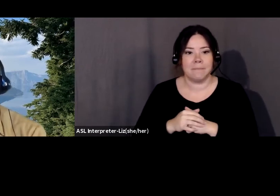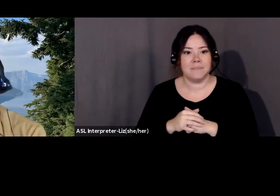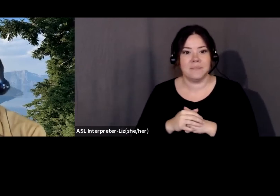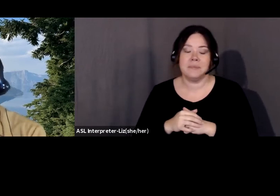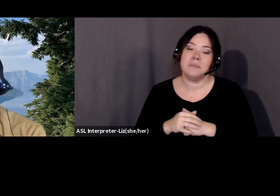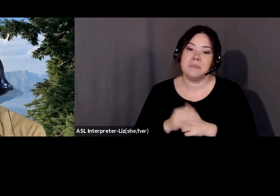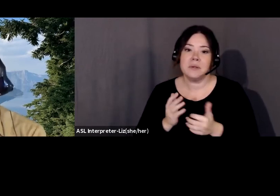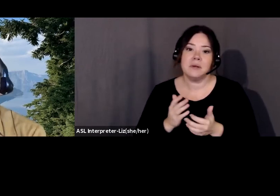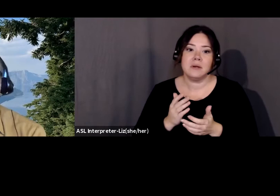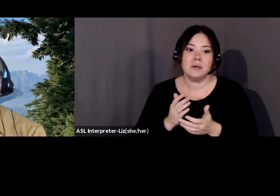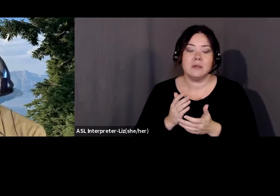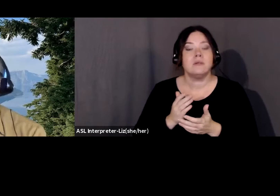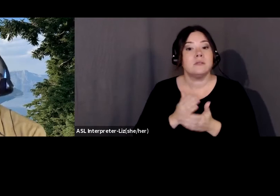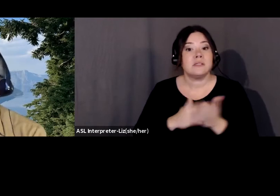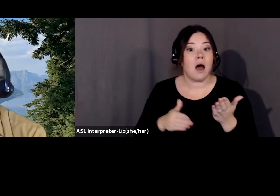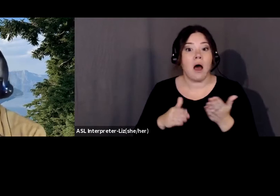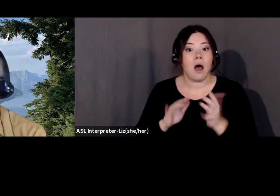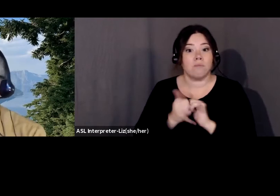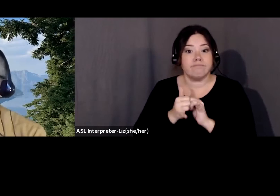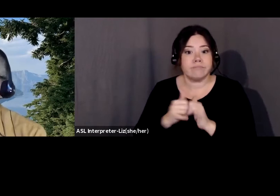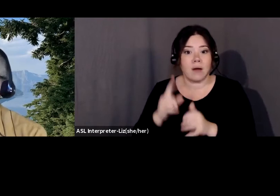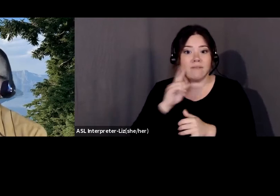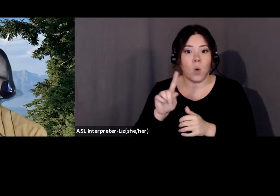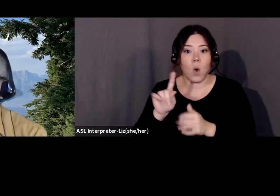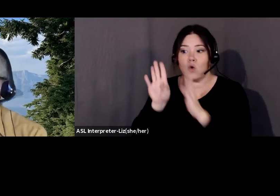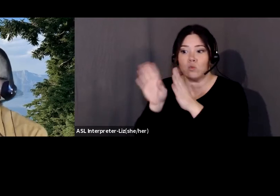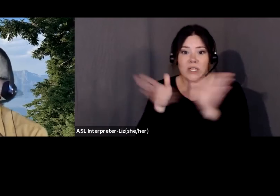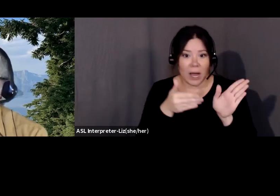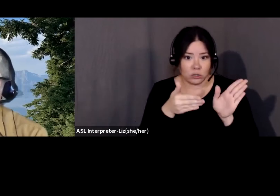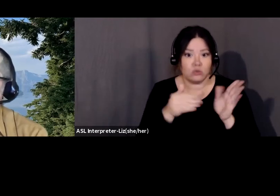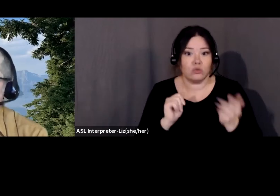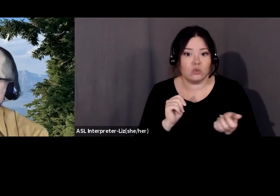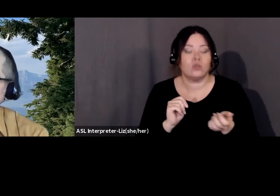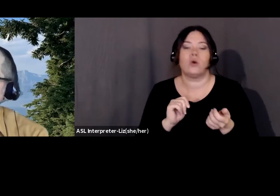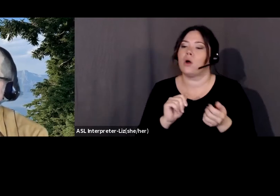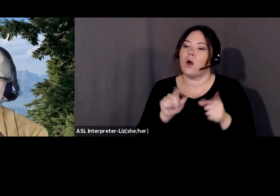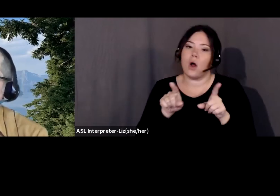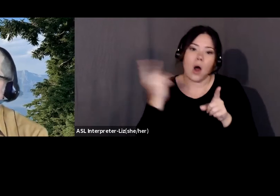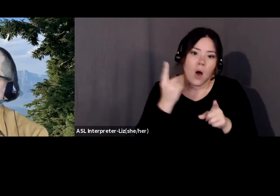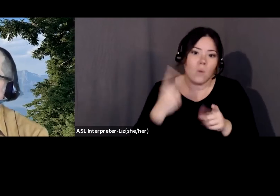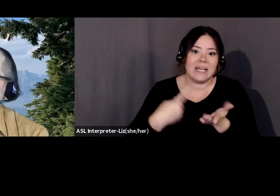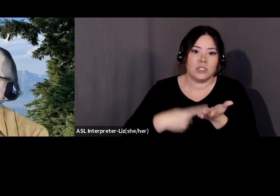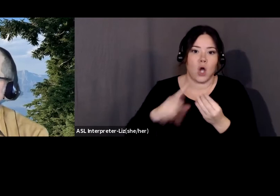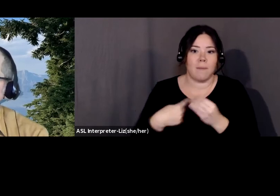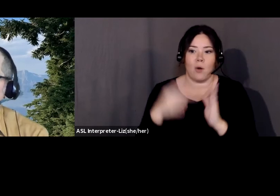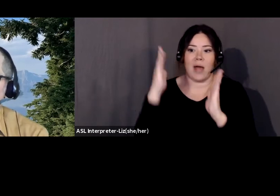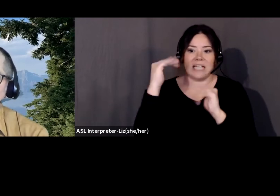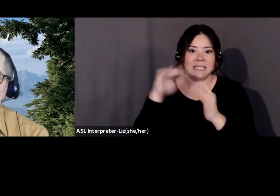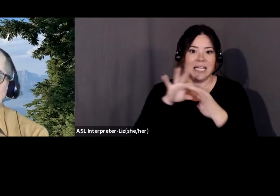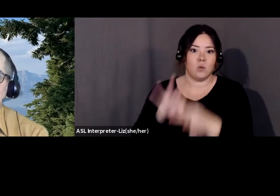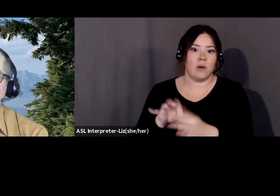tricks around like redirection is always making sure, again, to talk about expectations related to persons, the